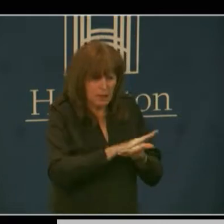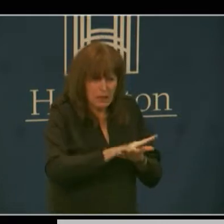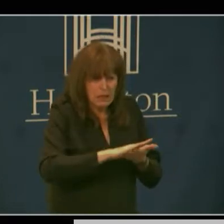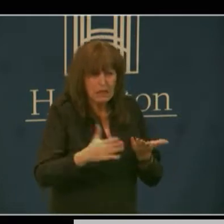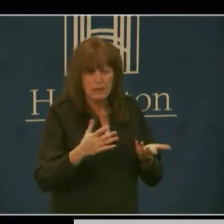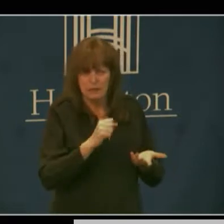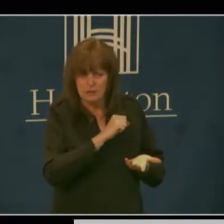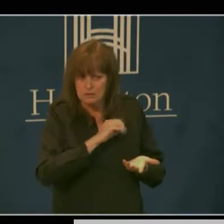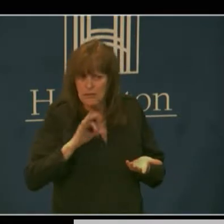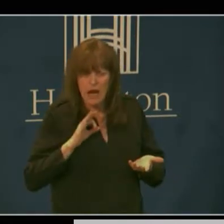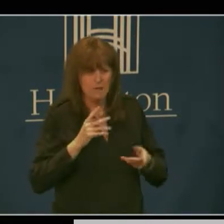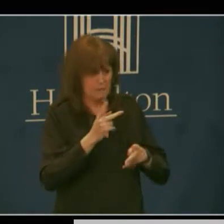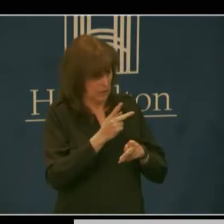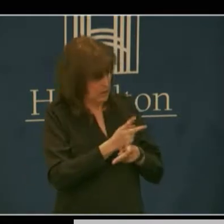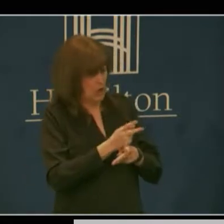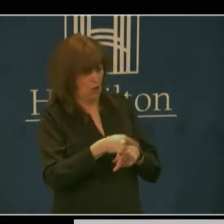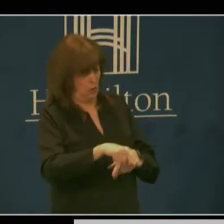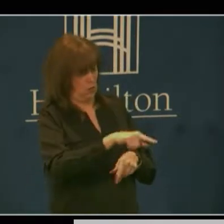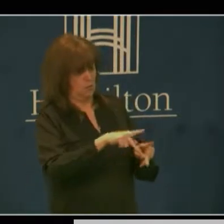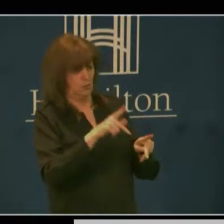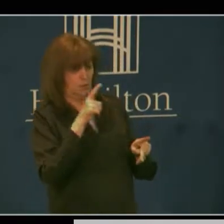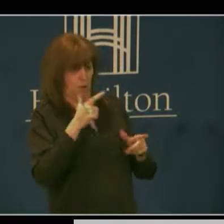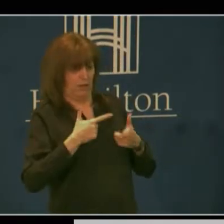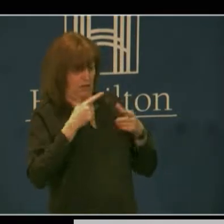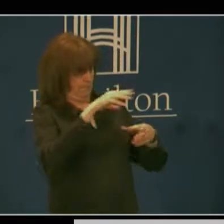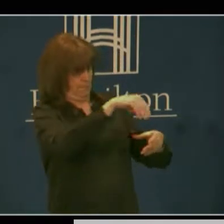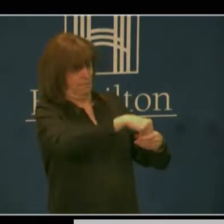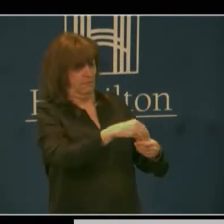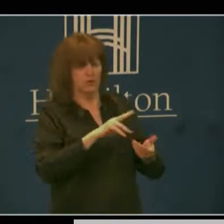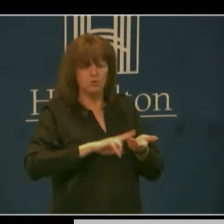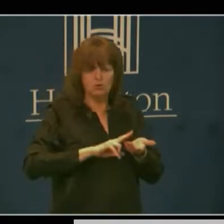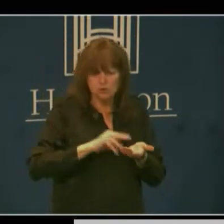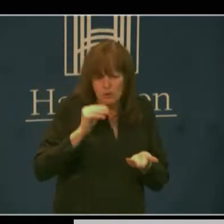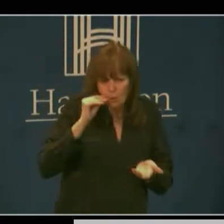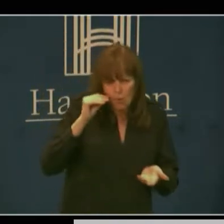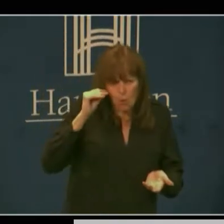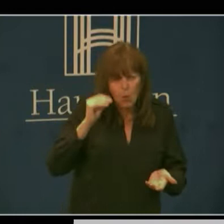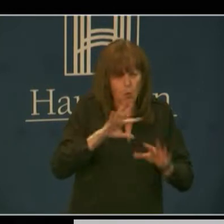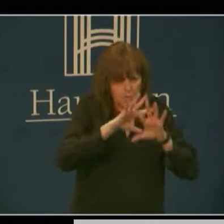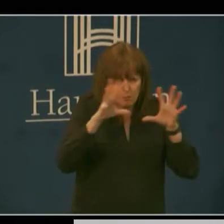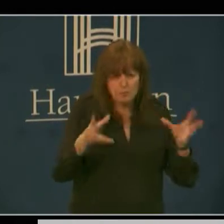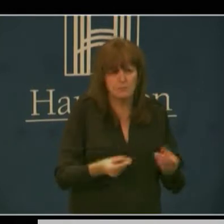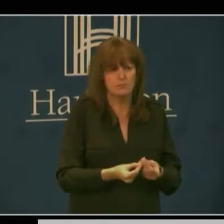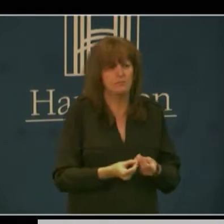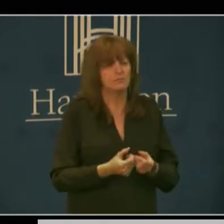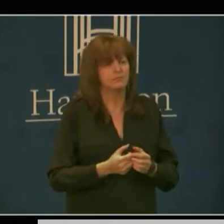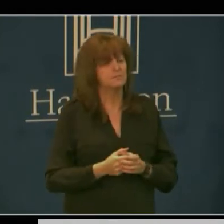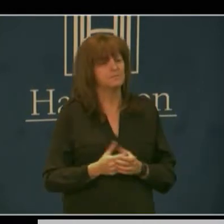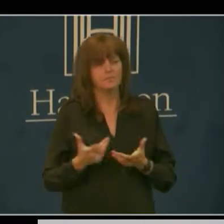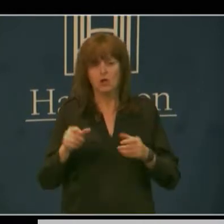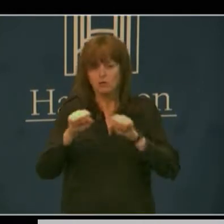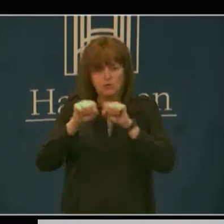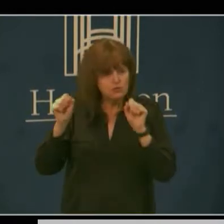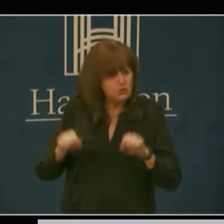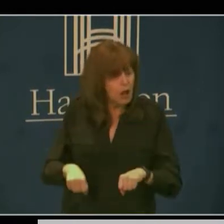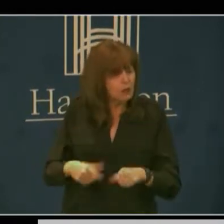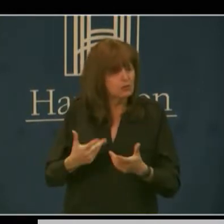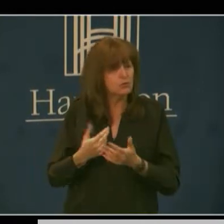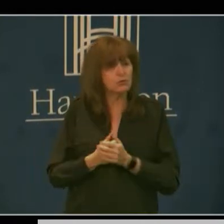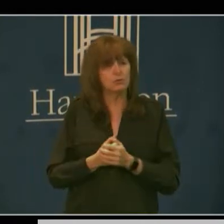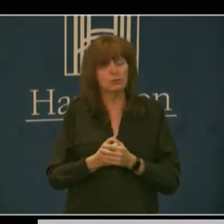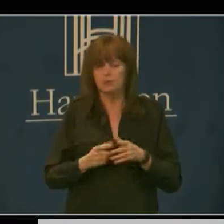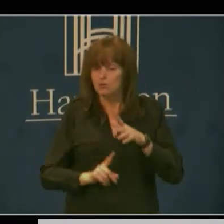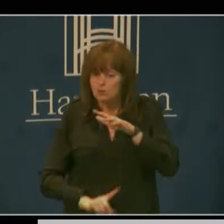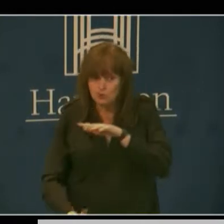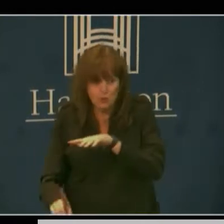residential care facilities. We are increasing funding to shelters and drop-ins for their staffing requirements and their cleaning and other costs